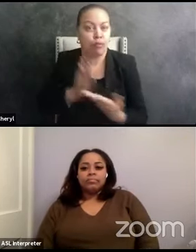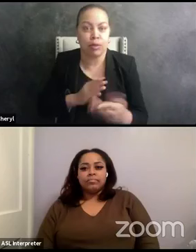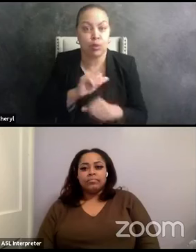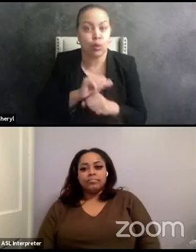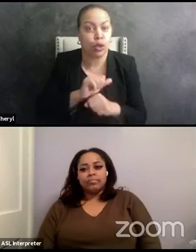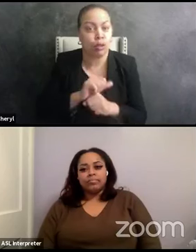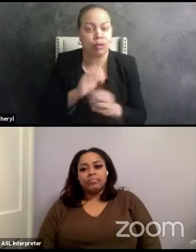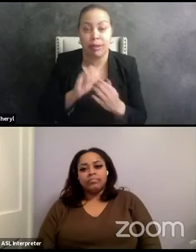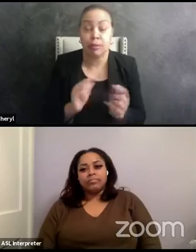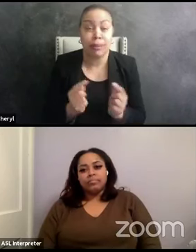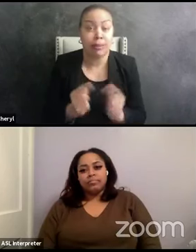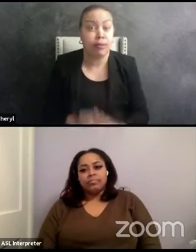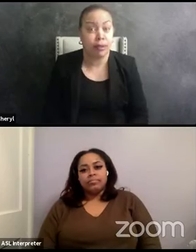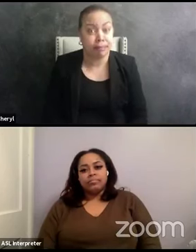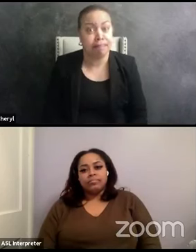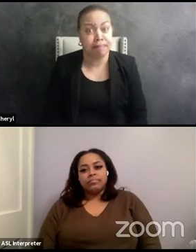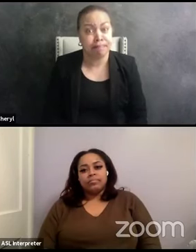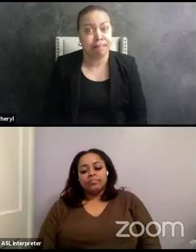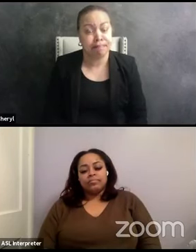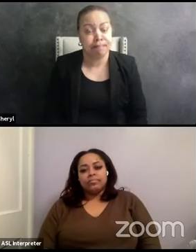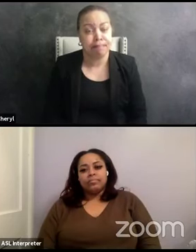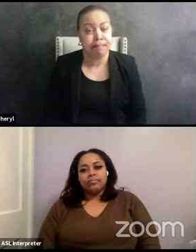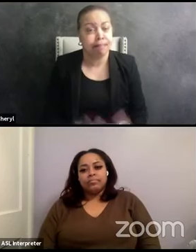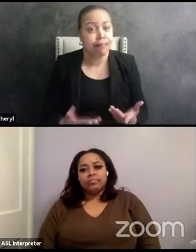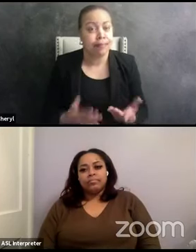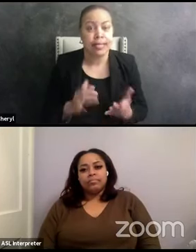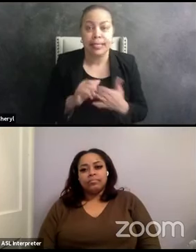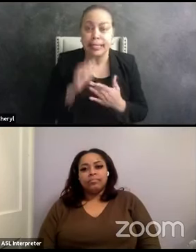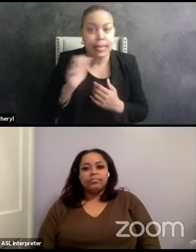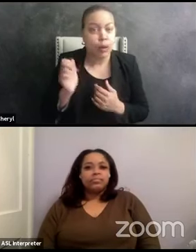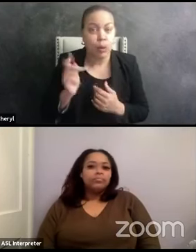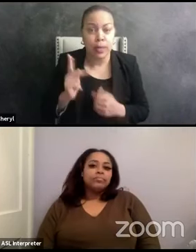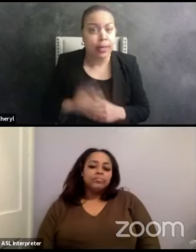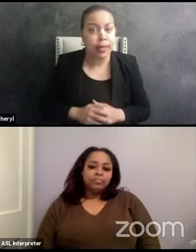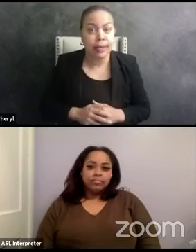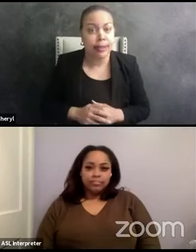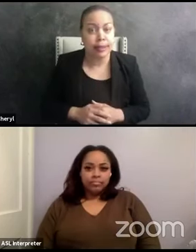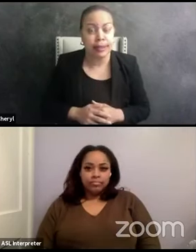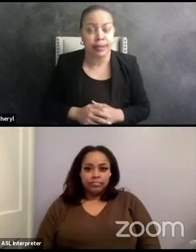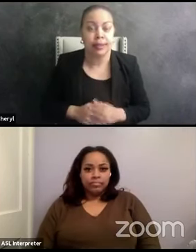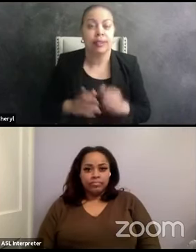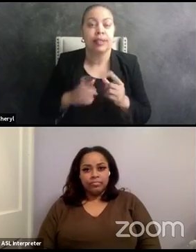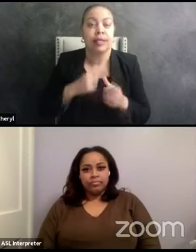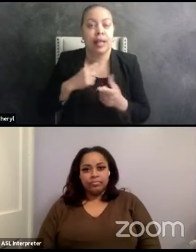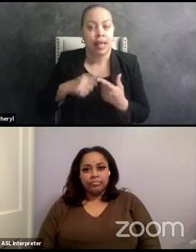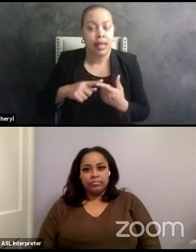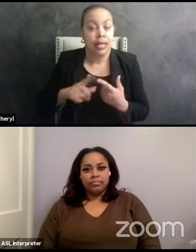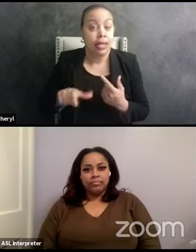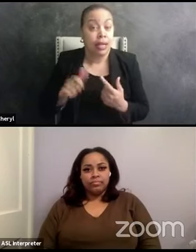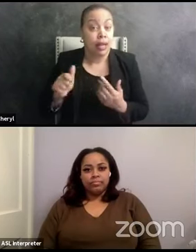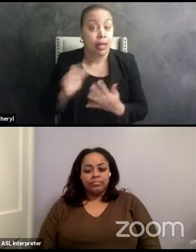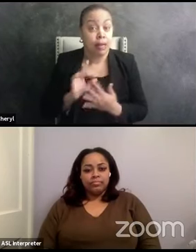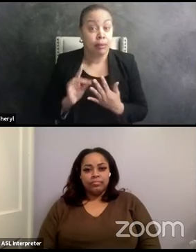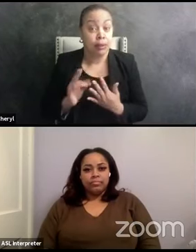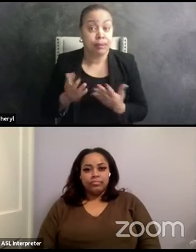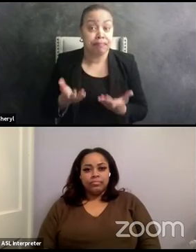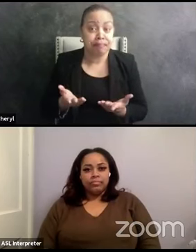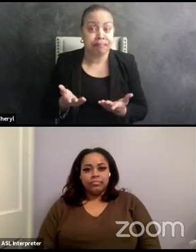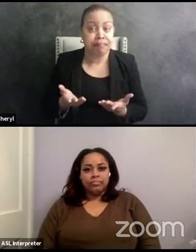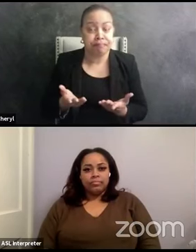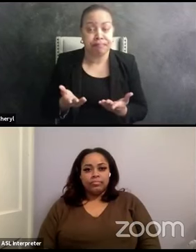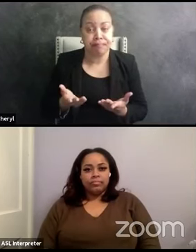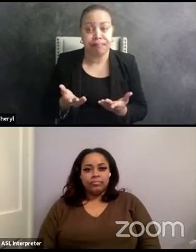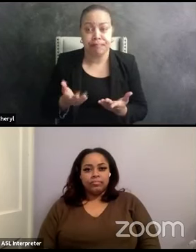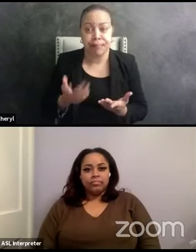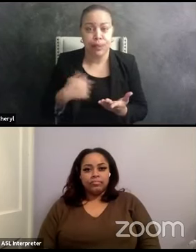more painful, and that's not okay. And then the alternative is that we